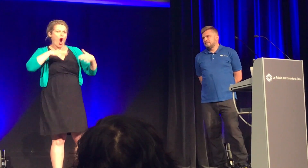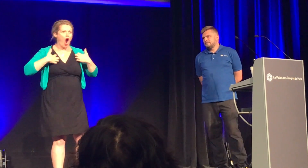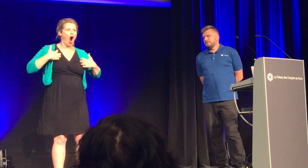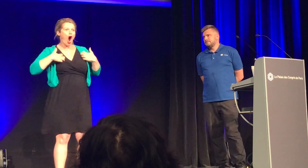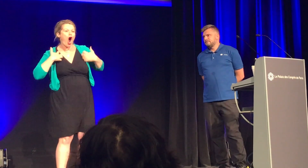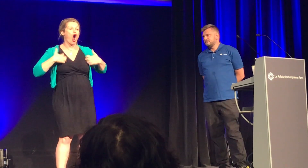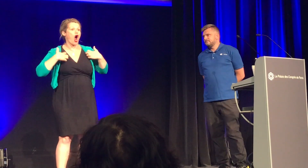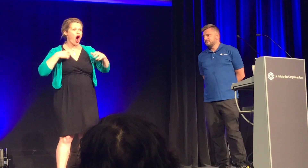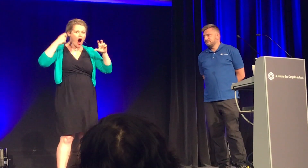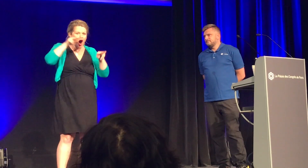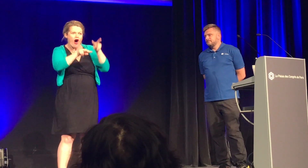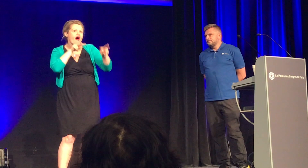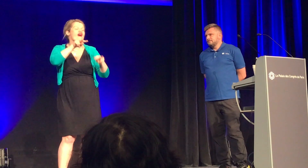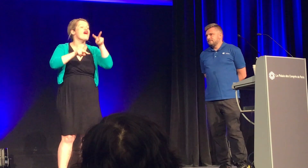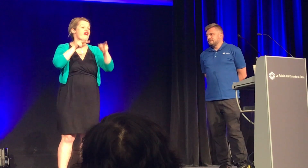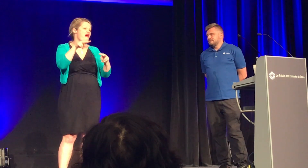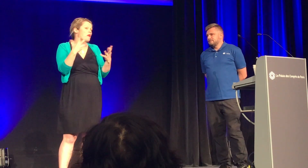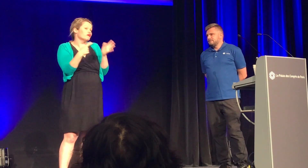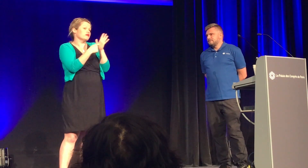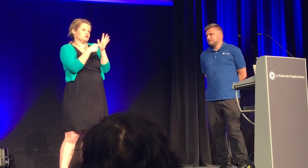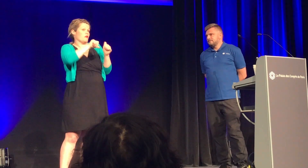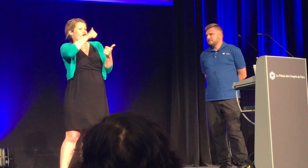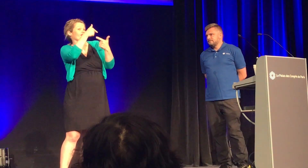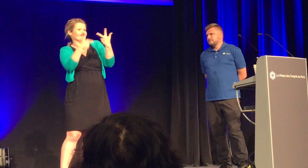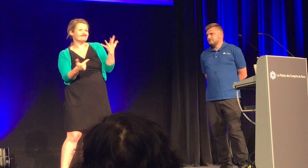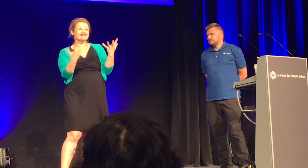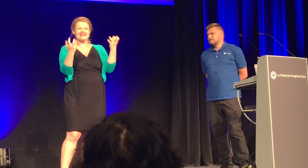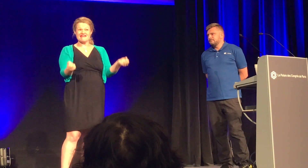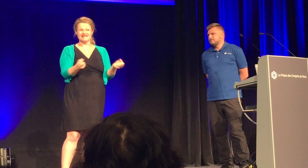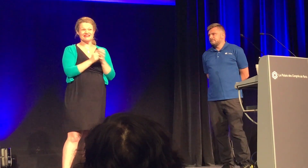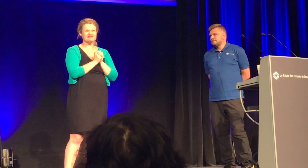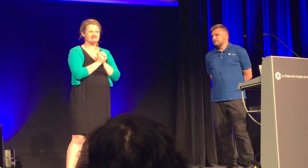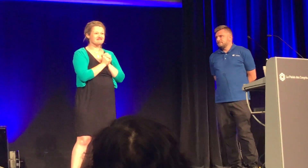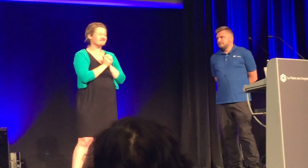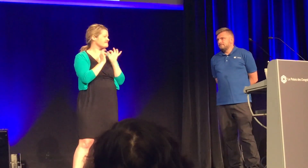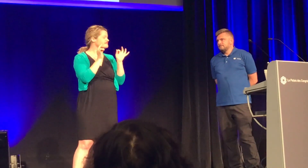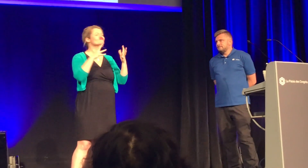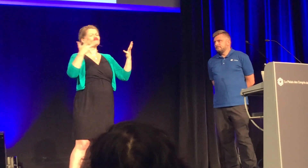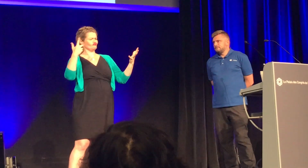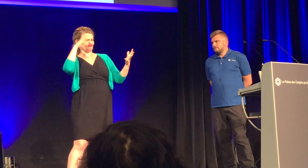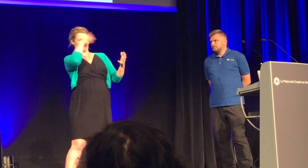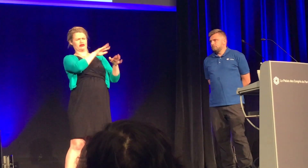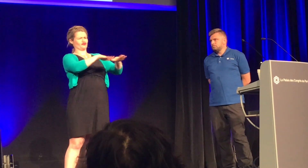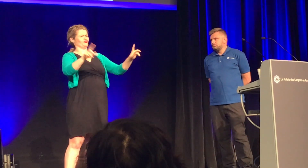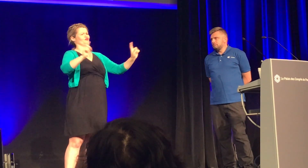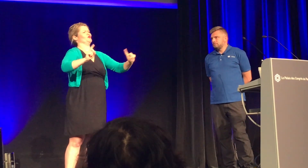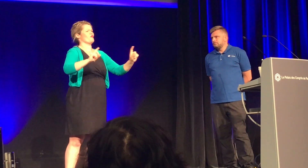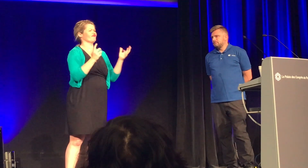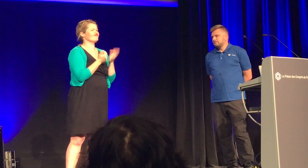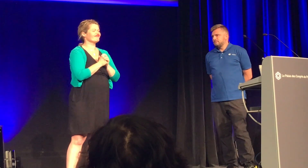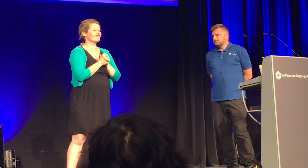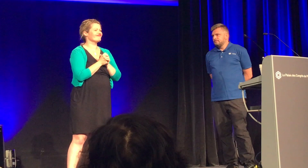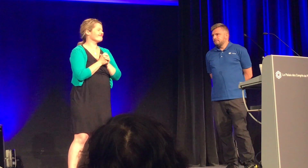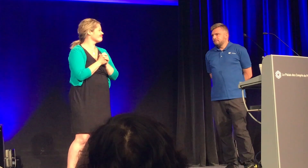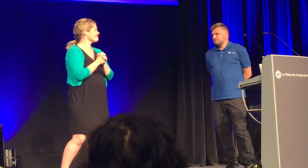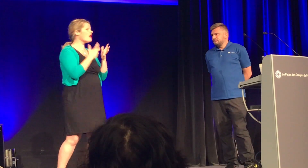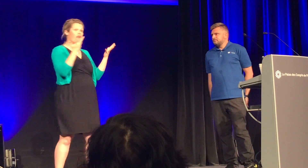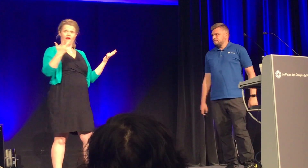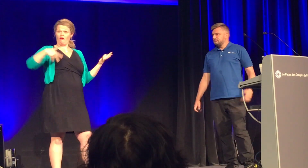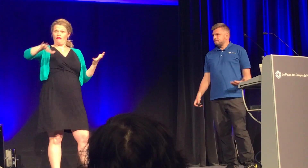And so, for example, the kids in one school will be teaching the kids in the other, in one of the other schools in the project. And we've seen this